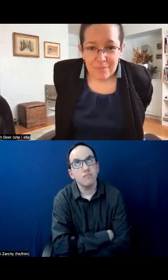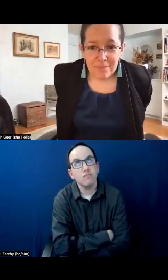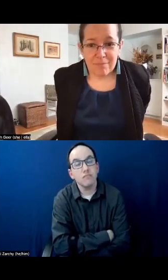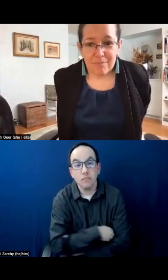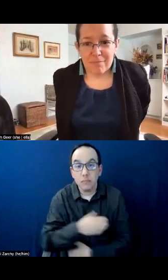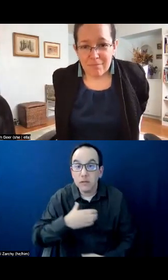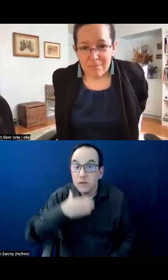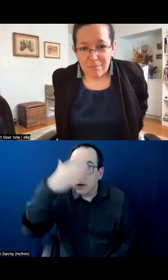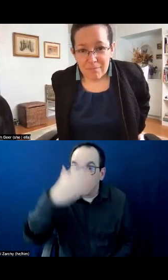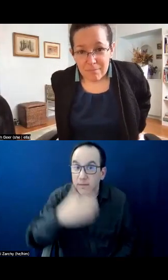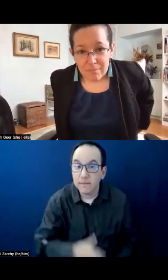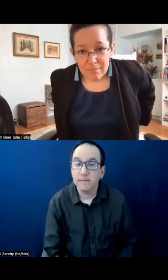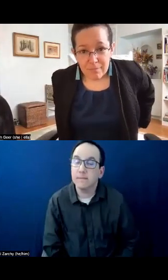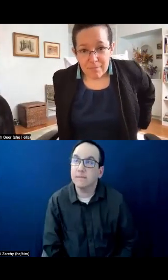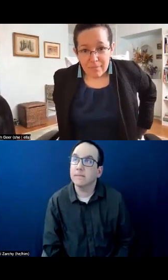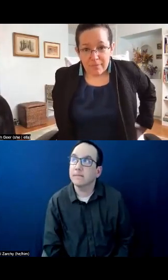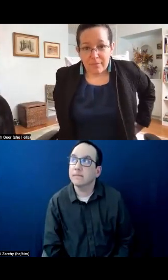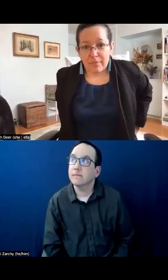fish,